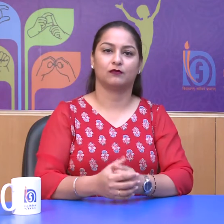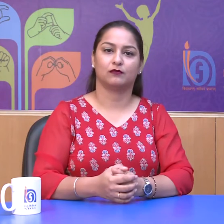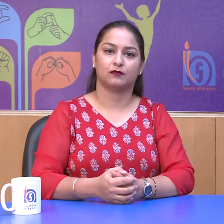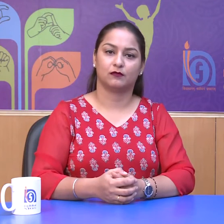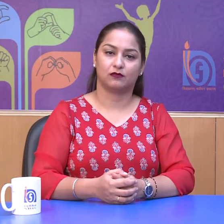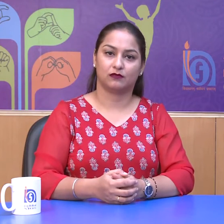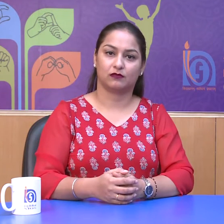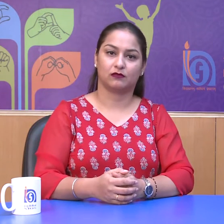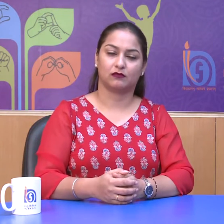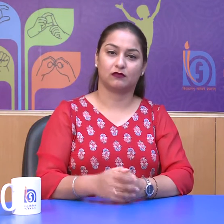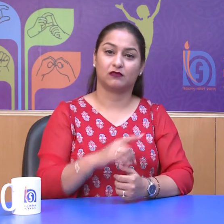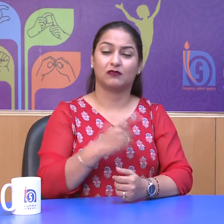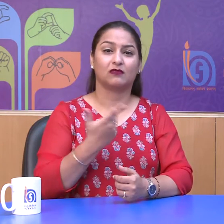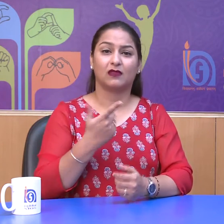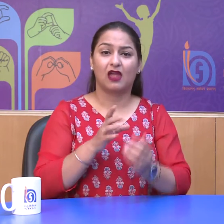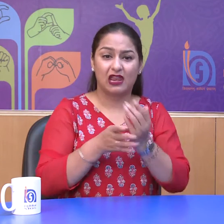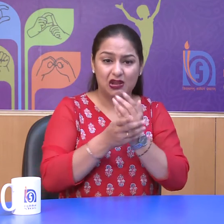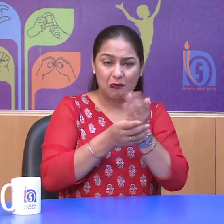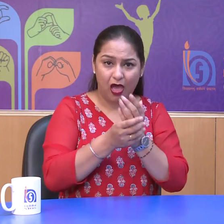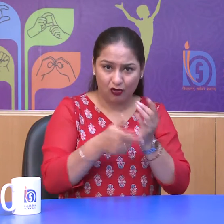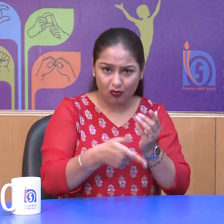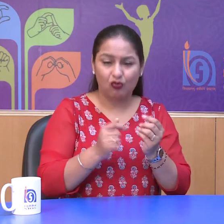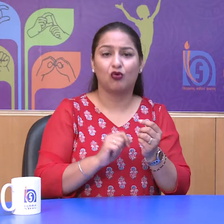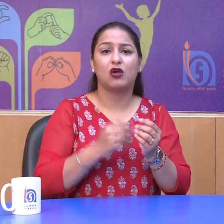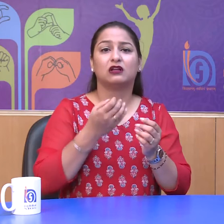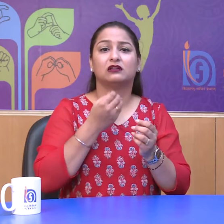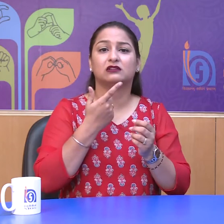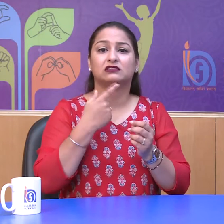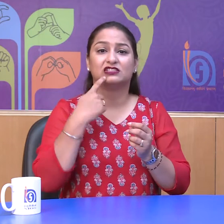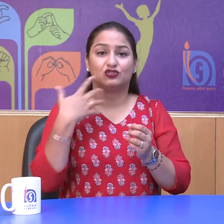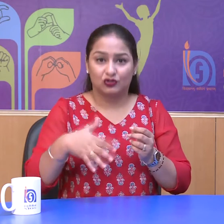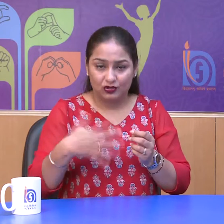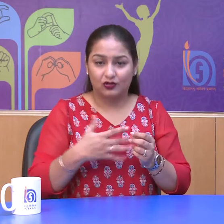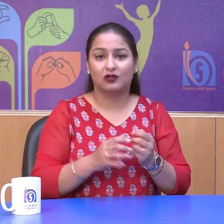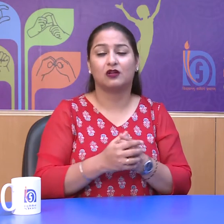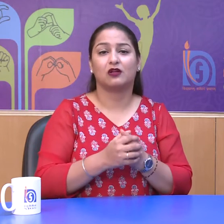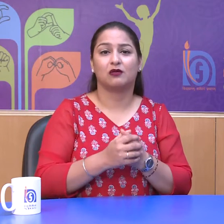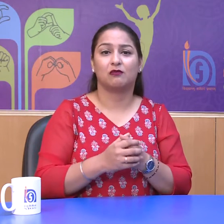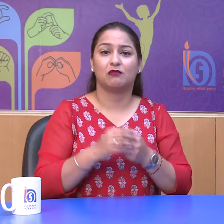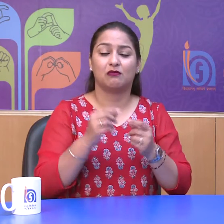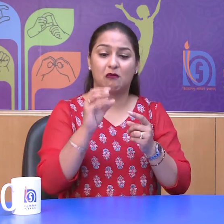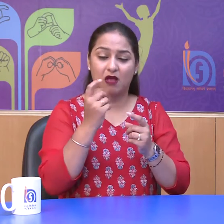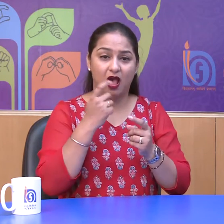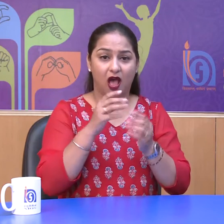Tobacco, chilies, potato, guava, custard,